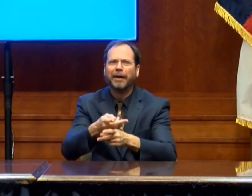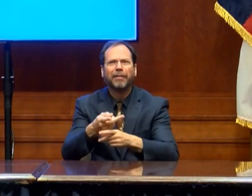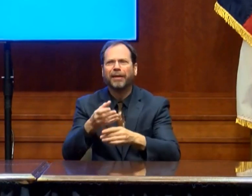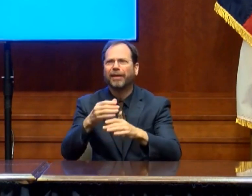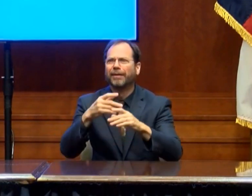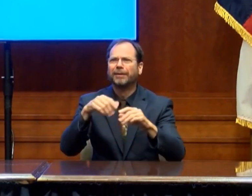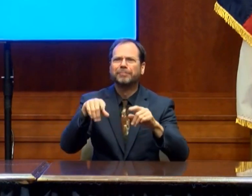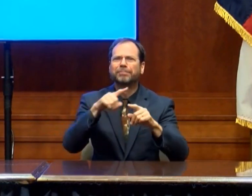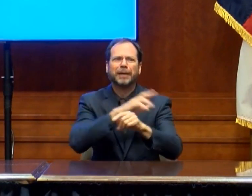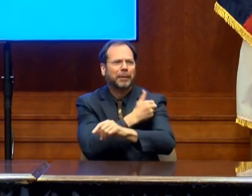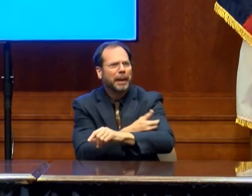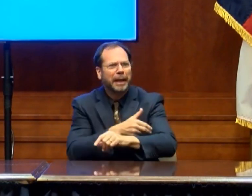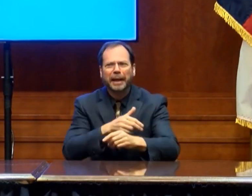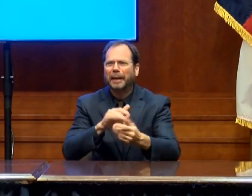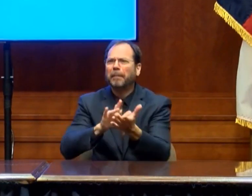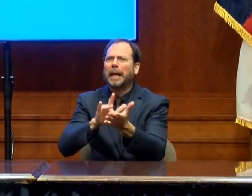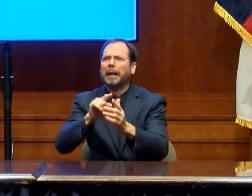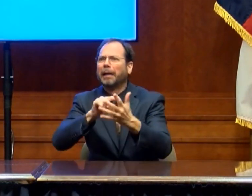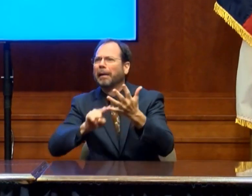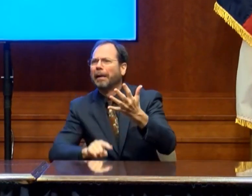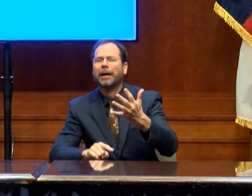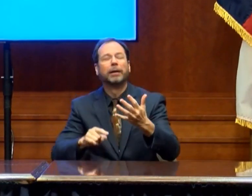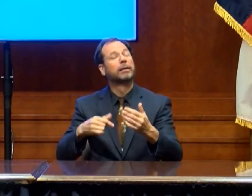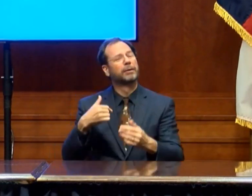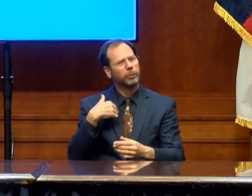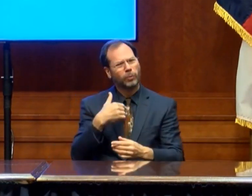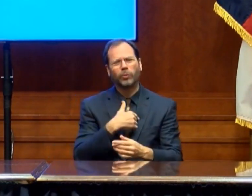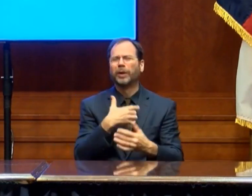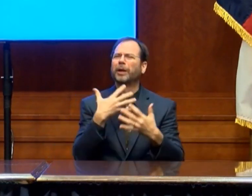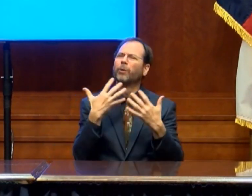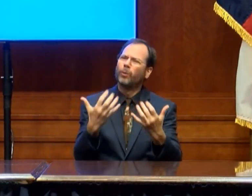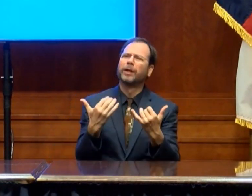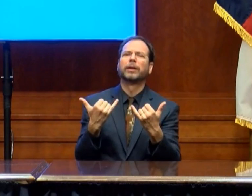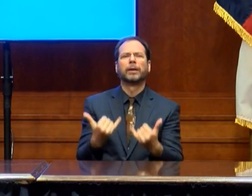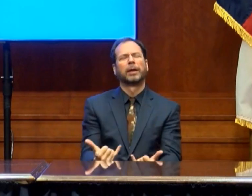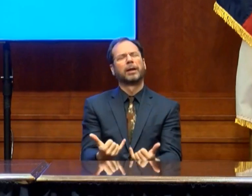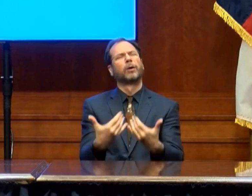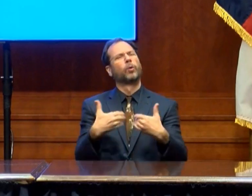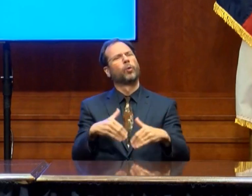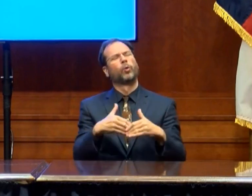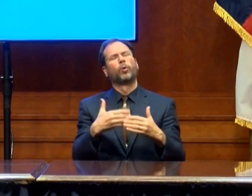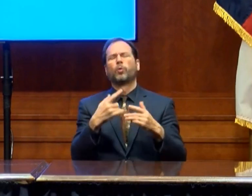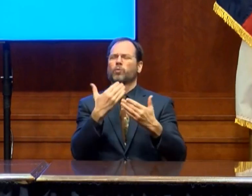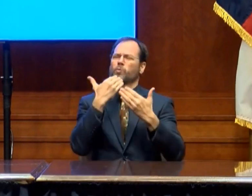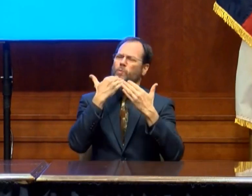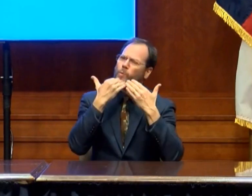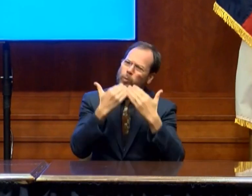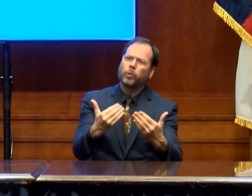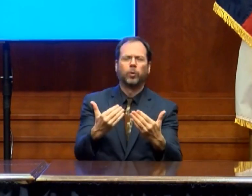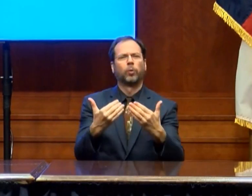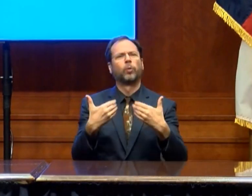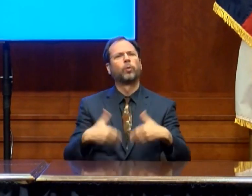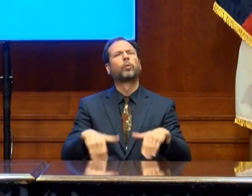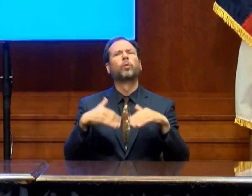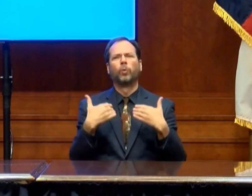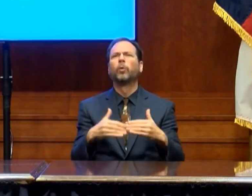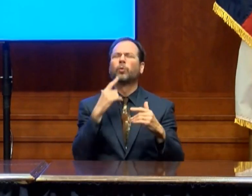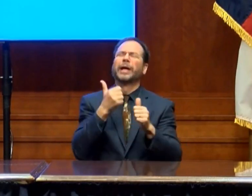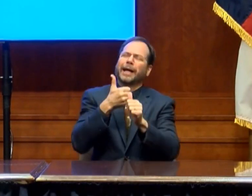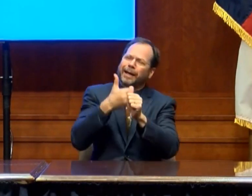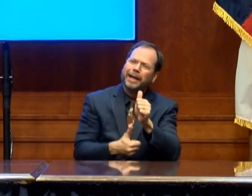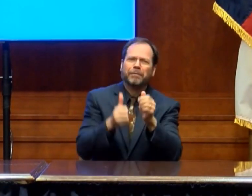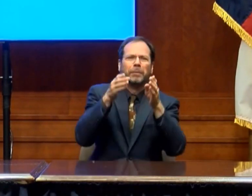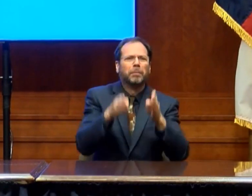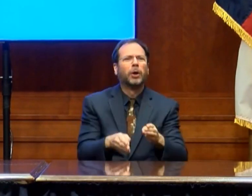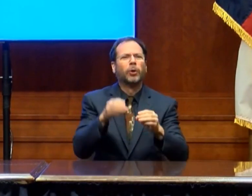our other medical personnel. And we want to express our deepest gratitude for every